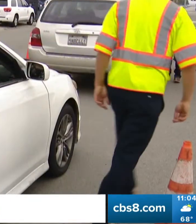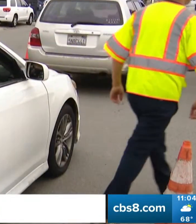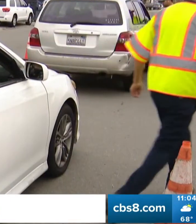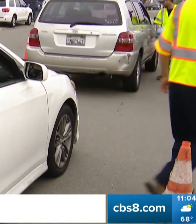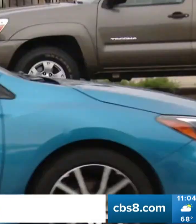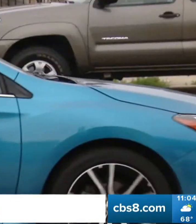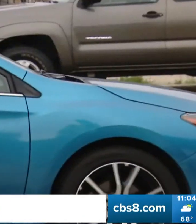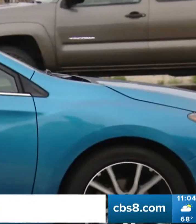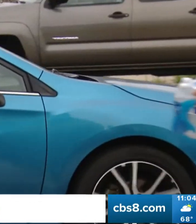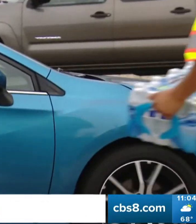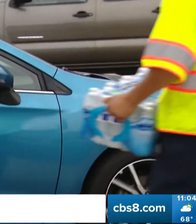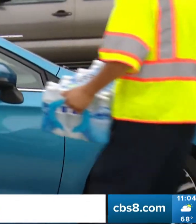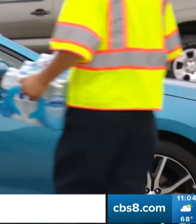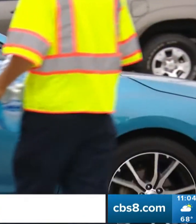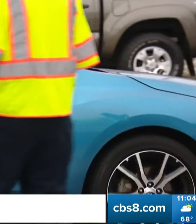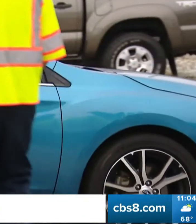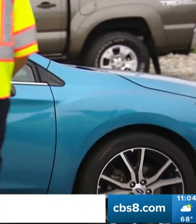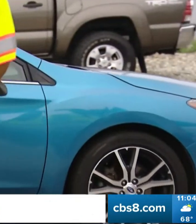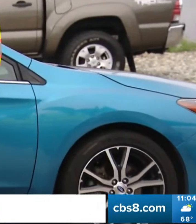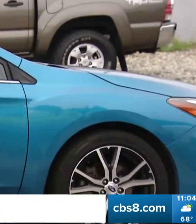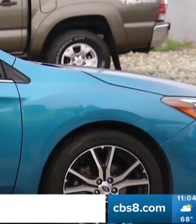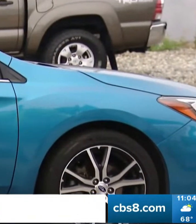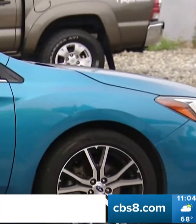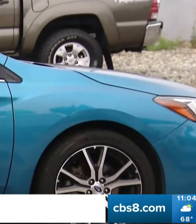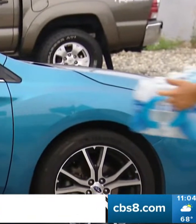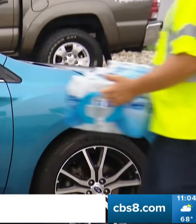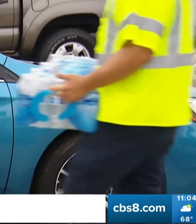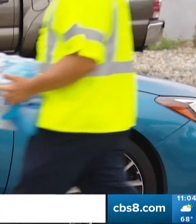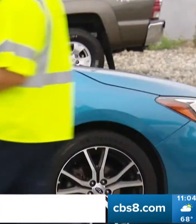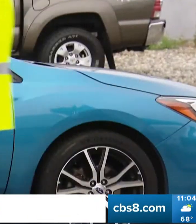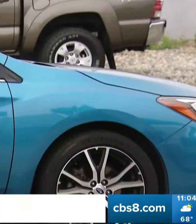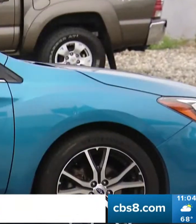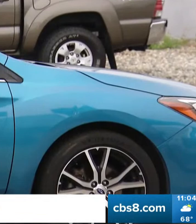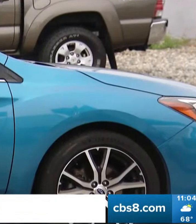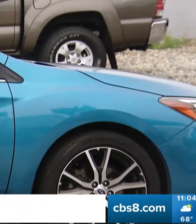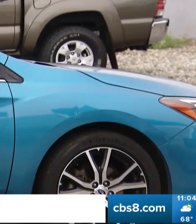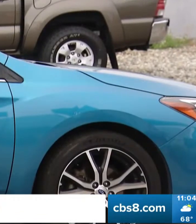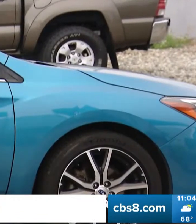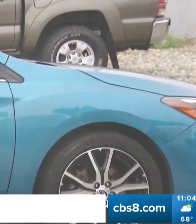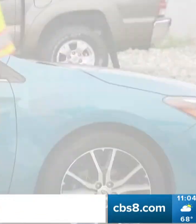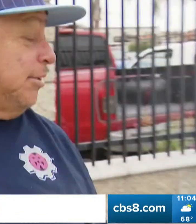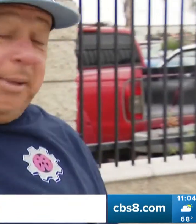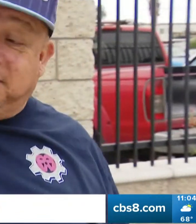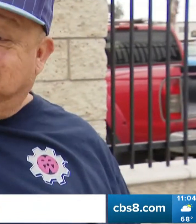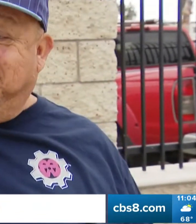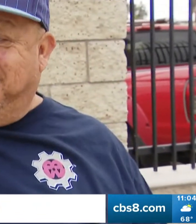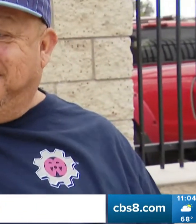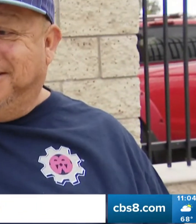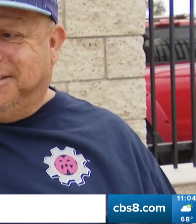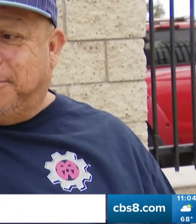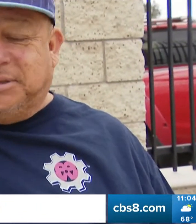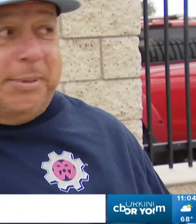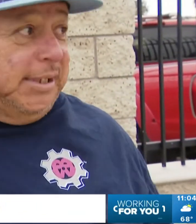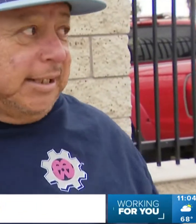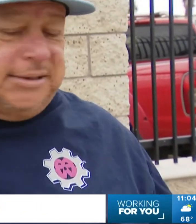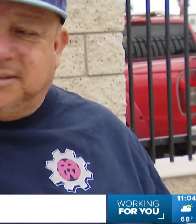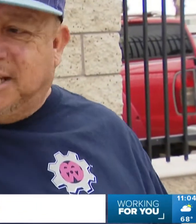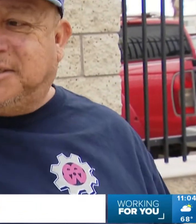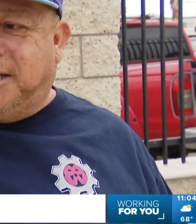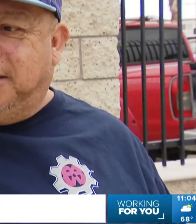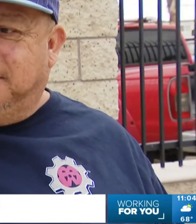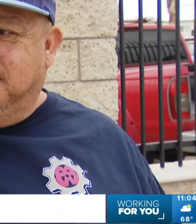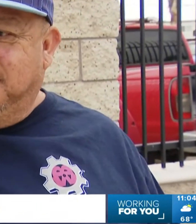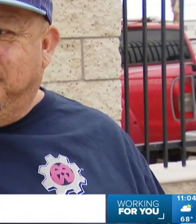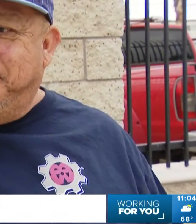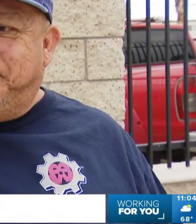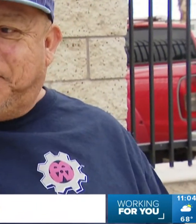water. So I talked to people out here today who were picking up their free water, and here's what they told me. It's a mess. It's a mess. It's been like that